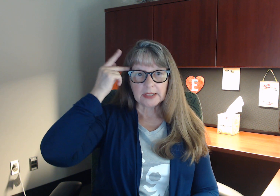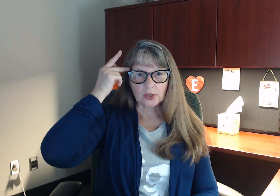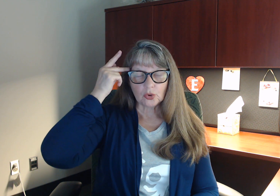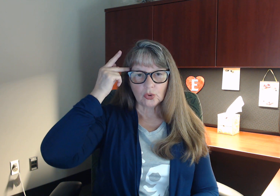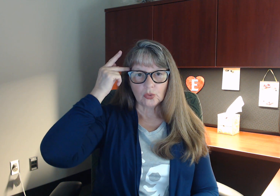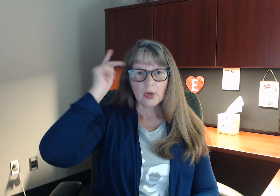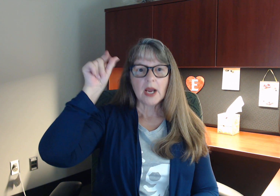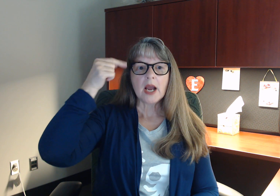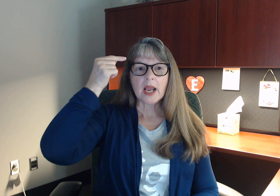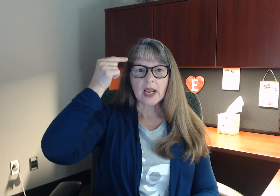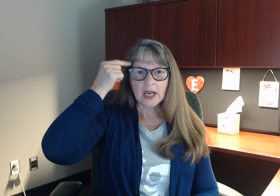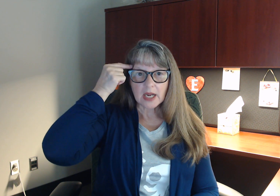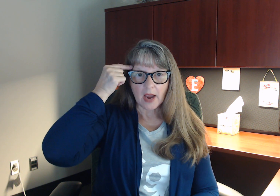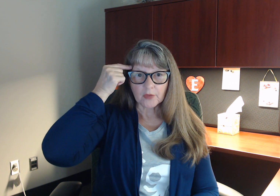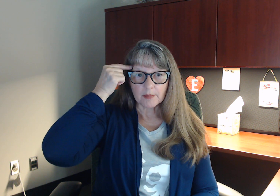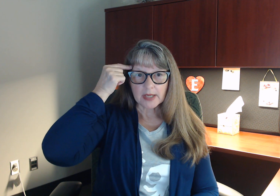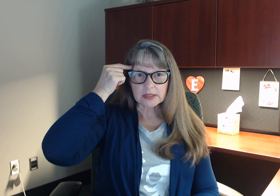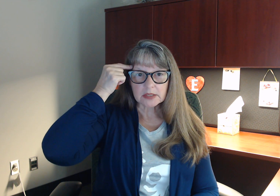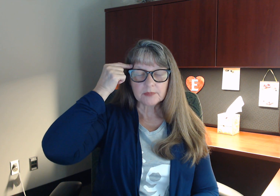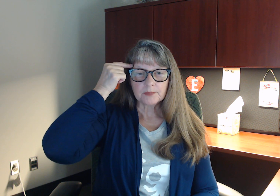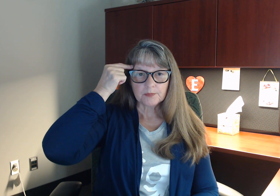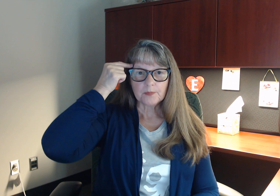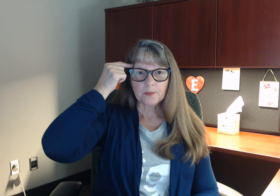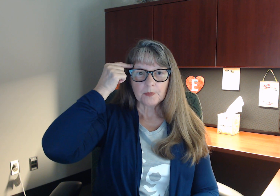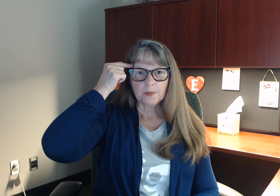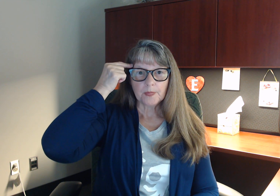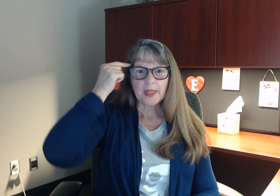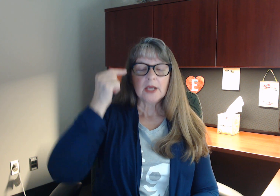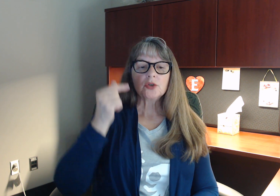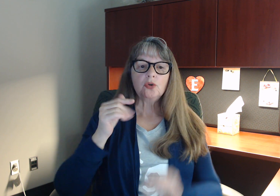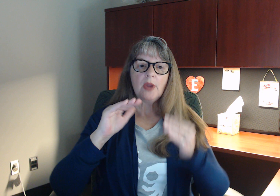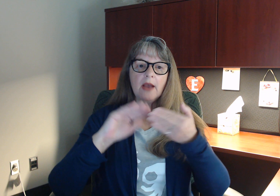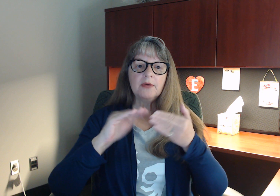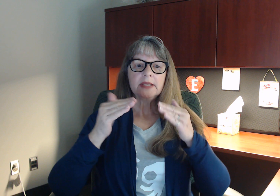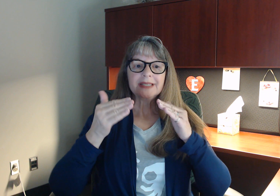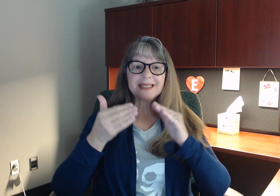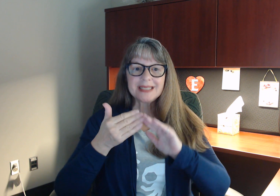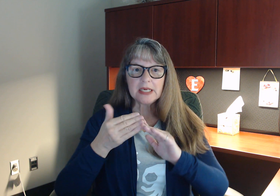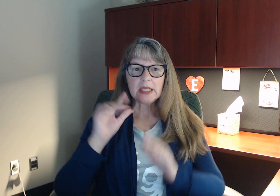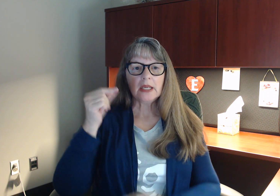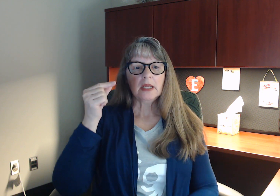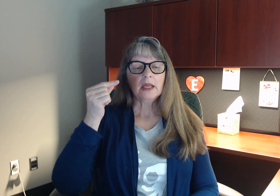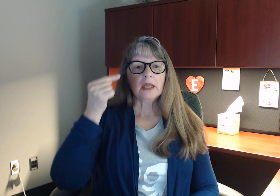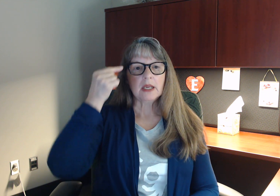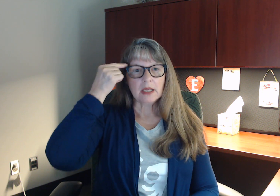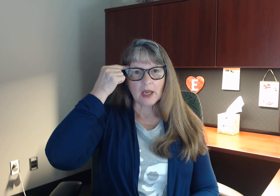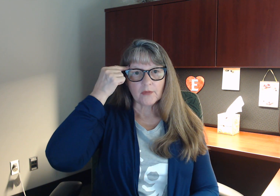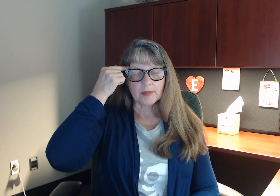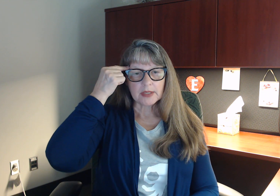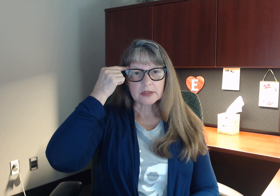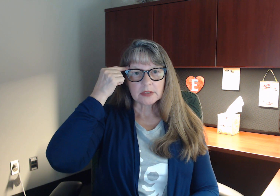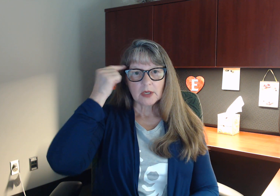Political. Government. So you have city government. You